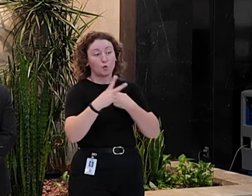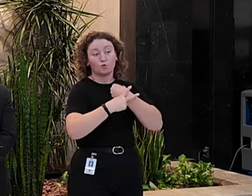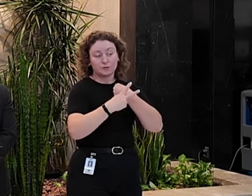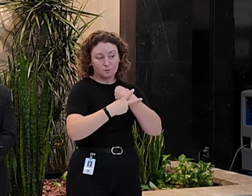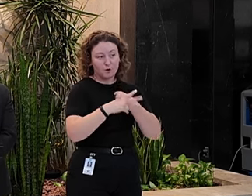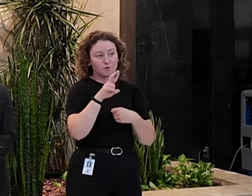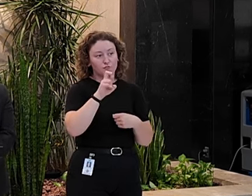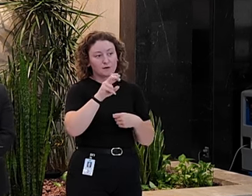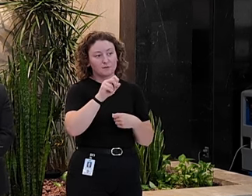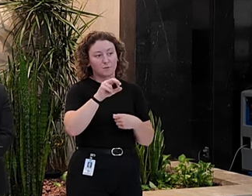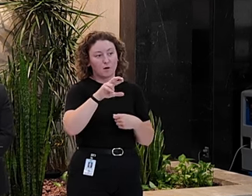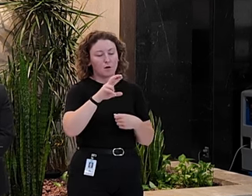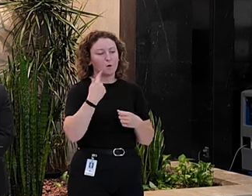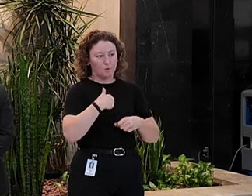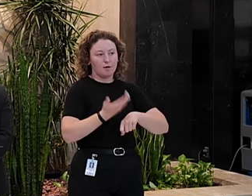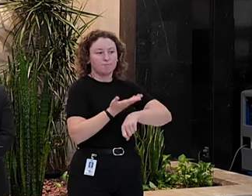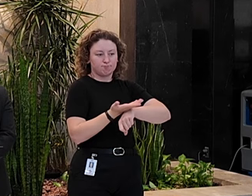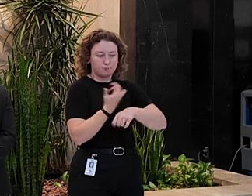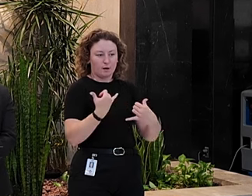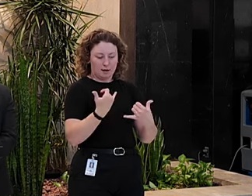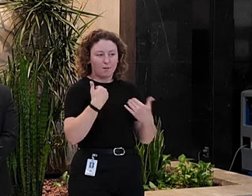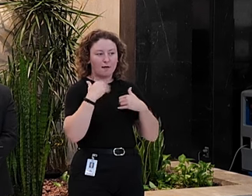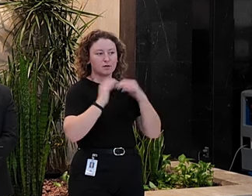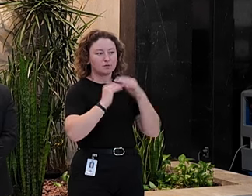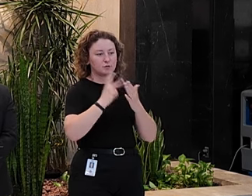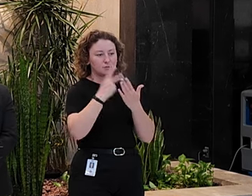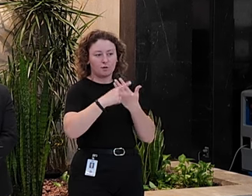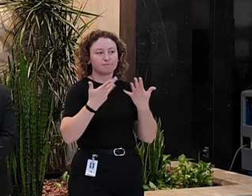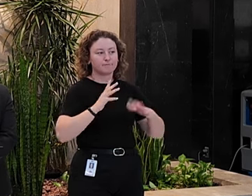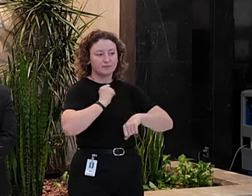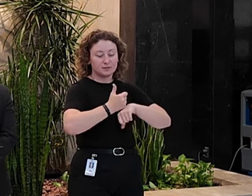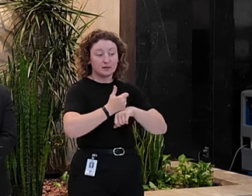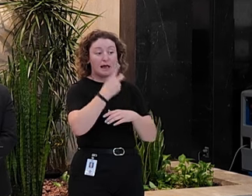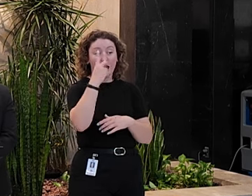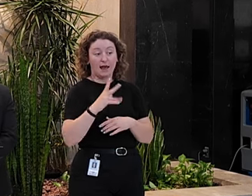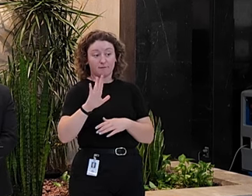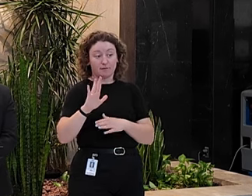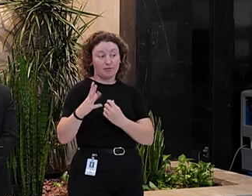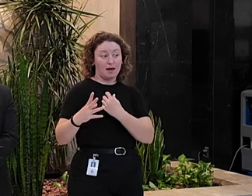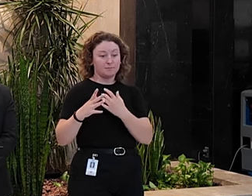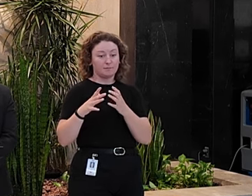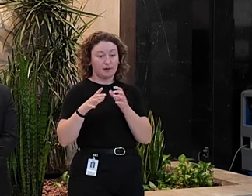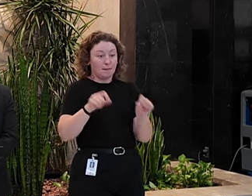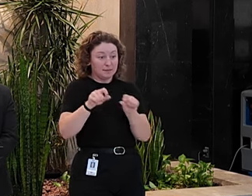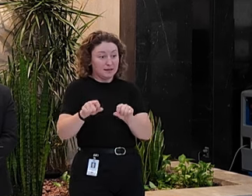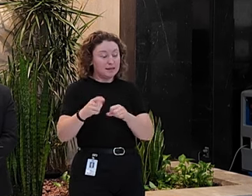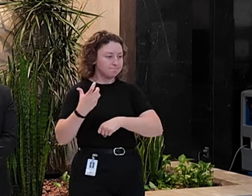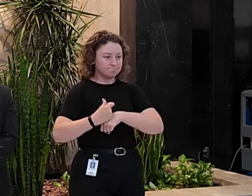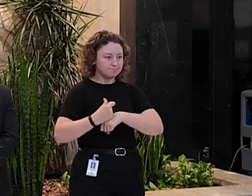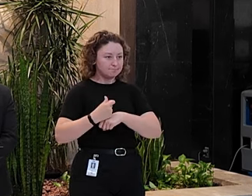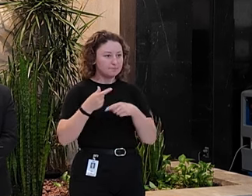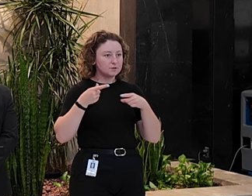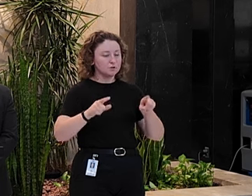our rehabilitation on. We already have a construction project that's in place for that. Half the capacity of that reservoir was down. In